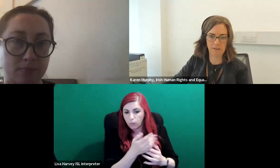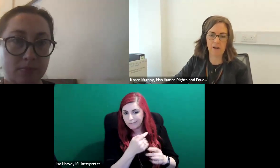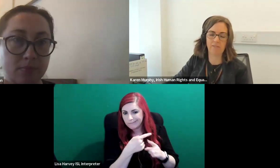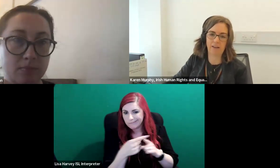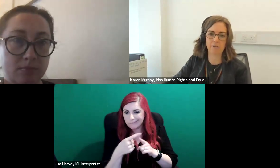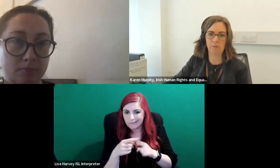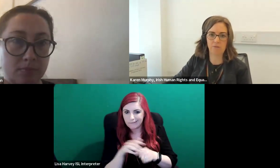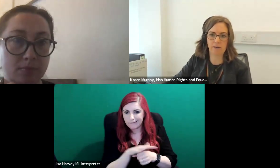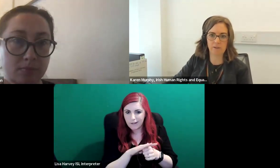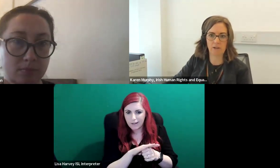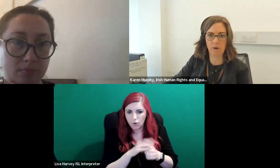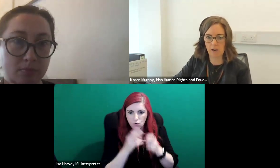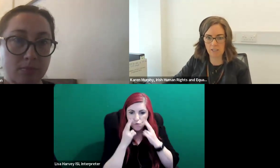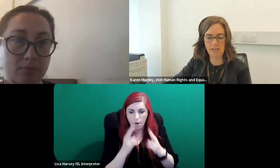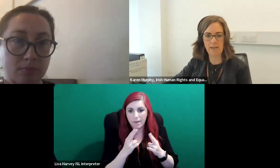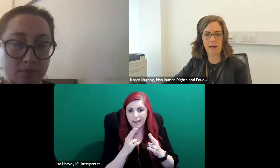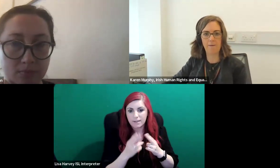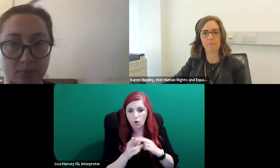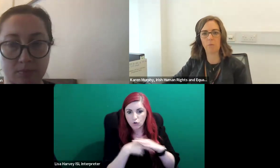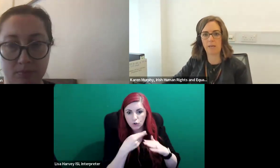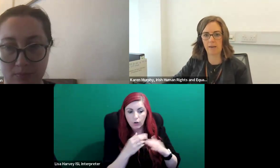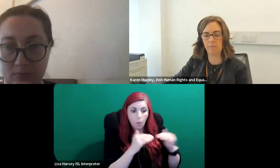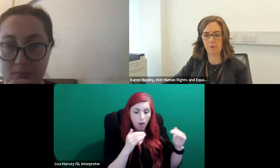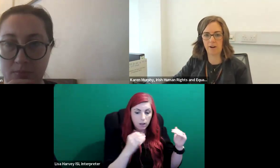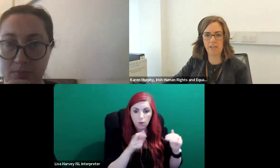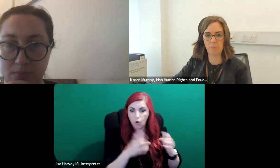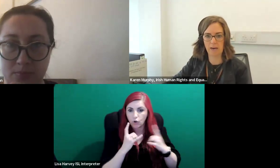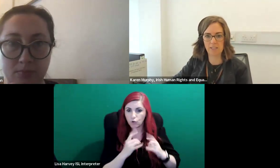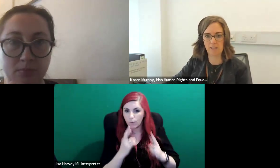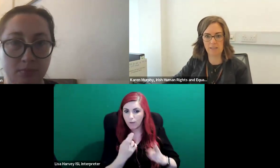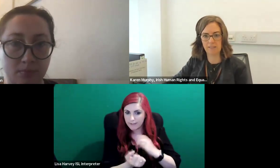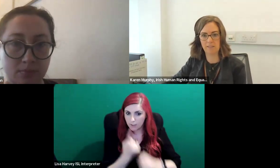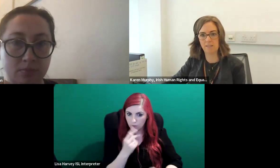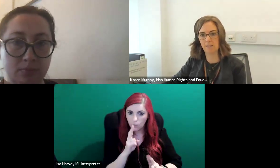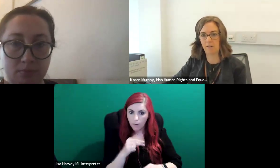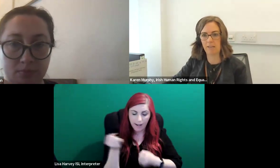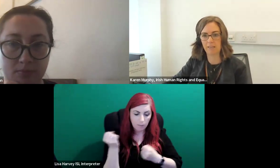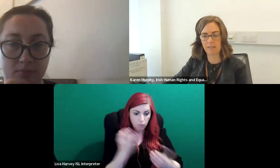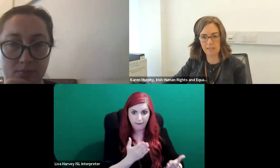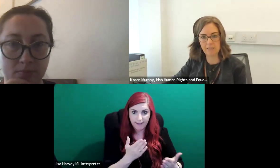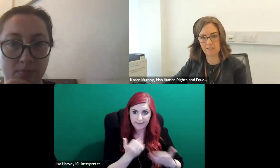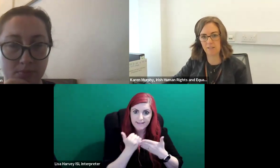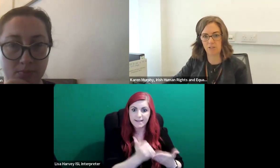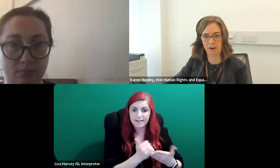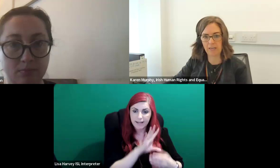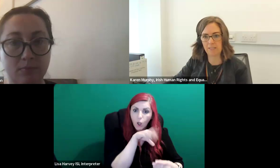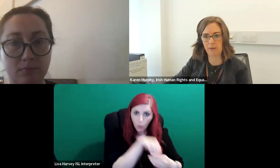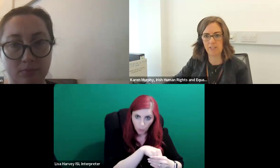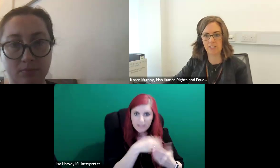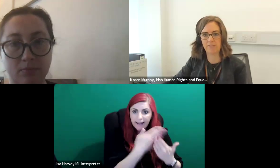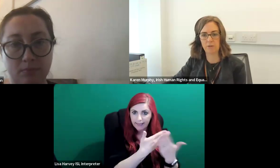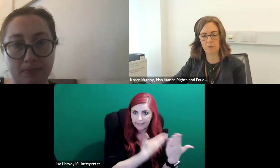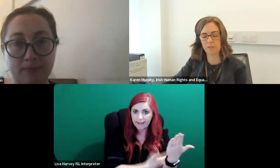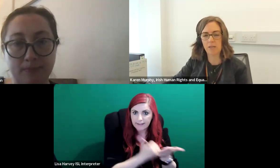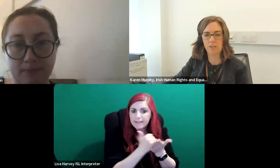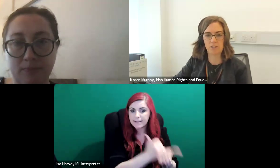a case involving human rights or equality. We can provide practical assistance, including legal assistance directly as